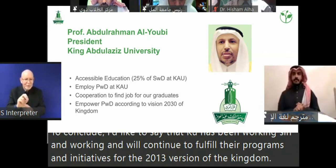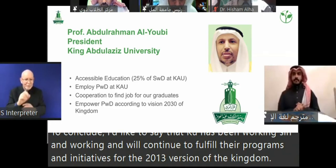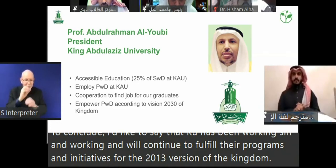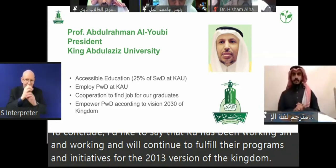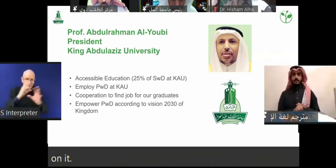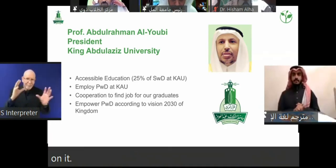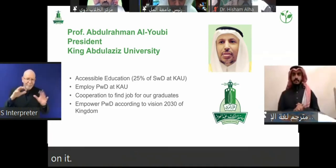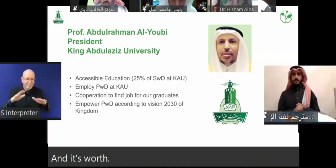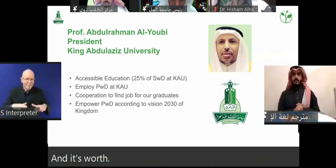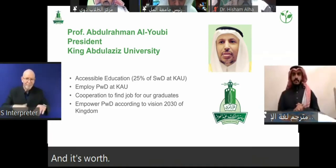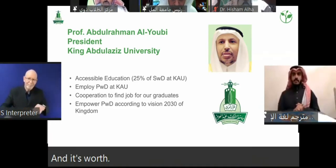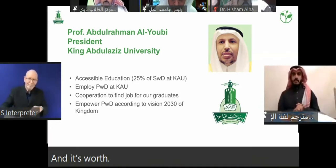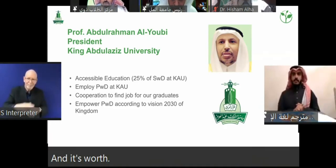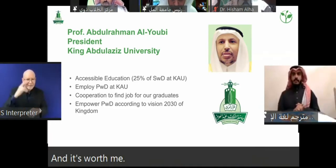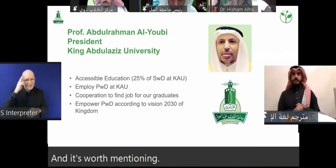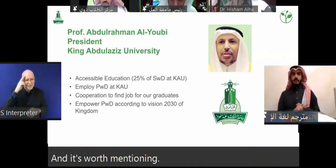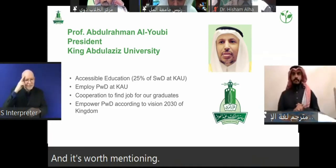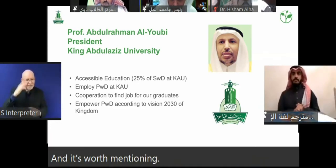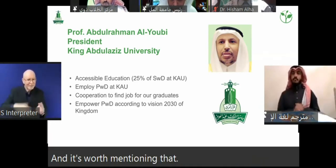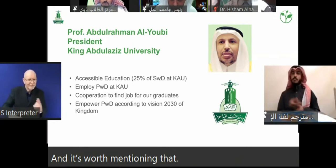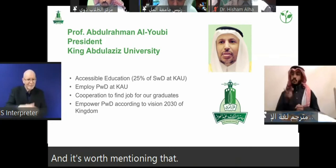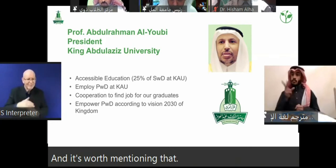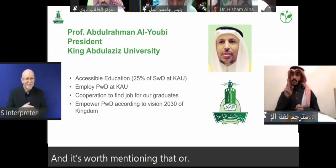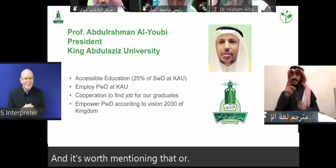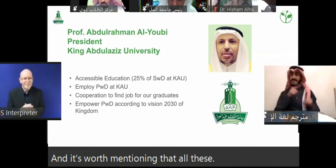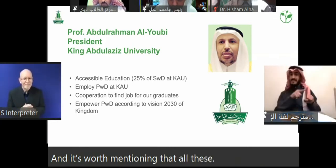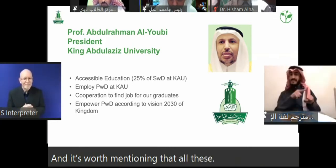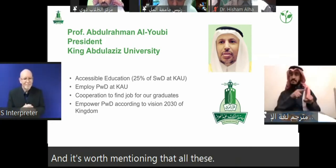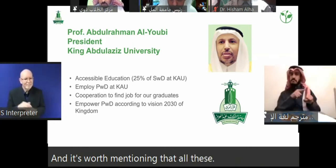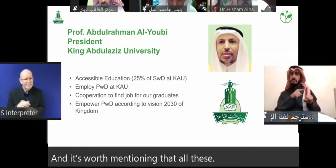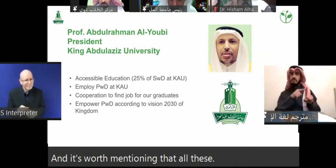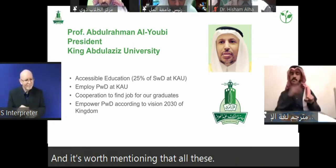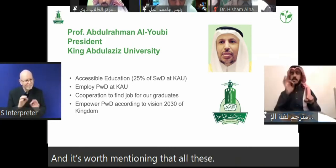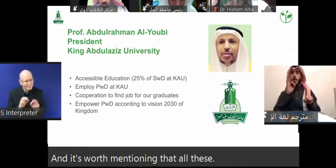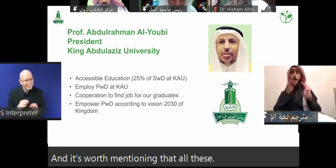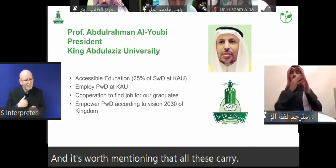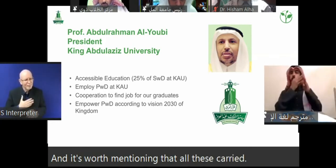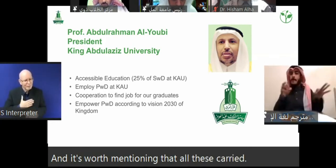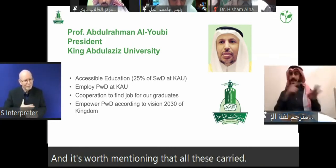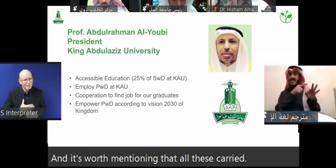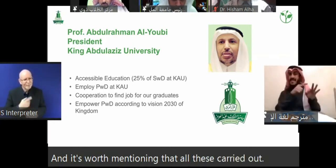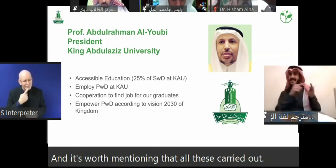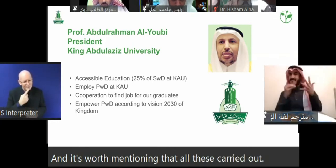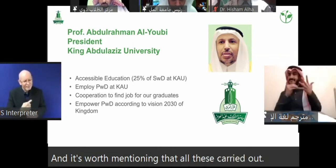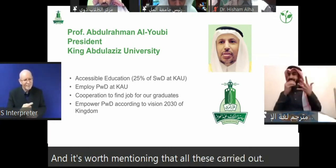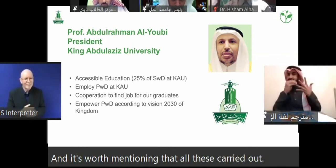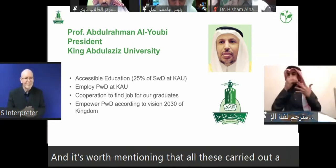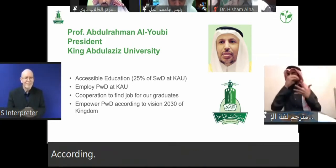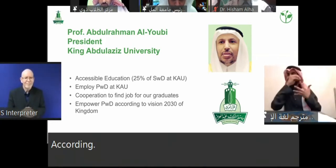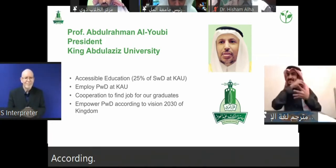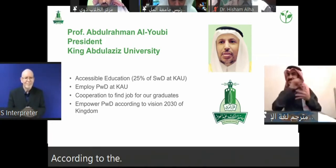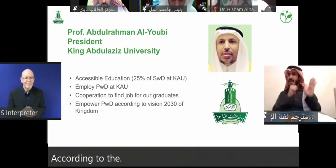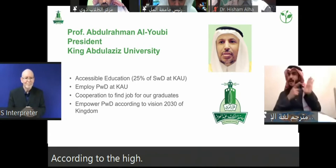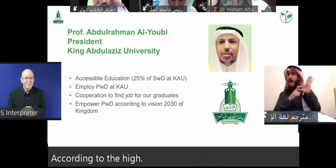And it's worth mentioning that all these steps are carried out according to